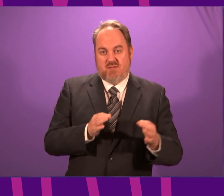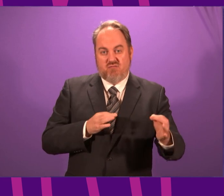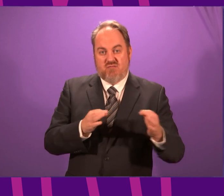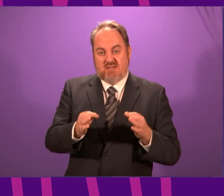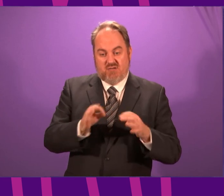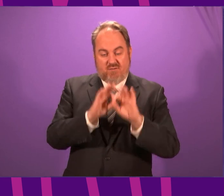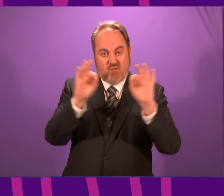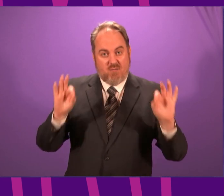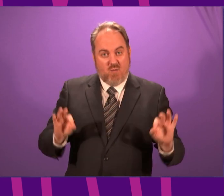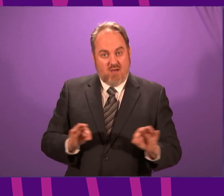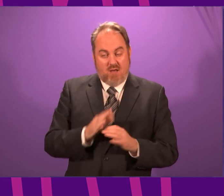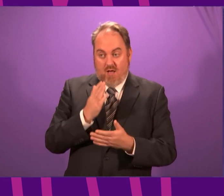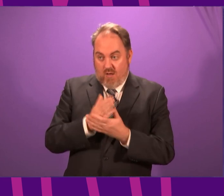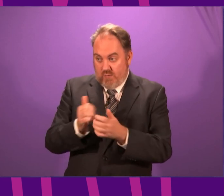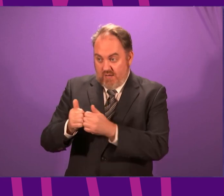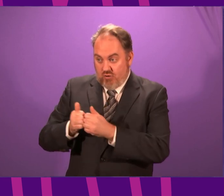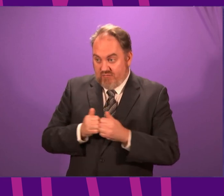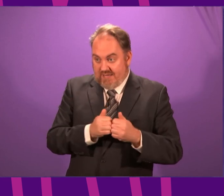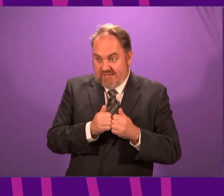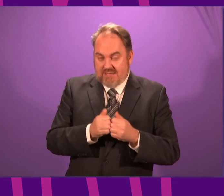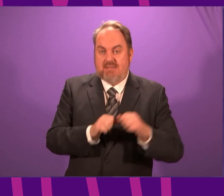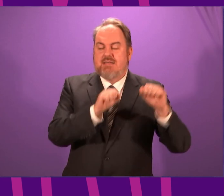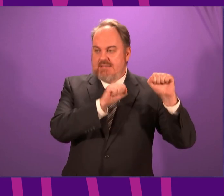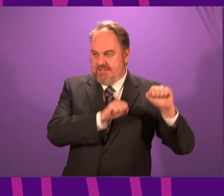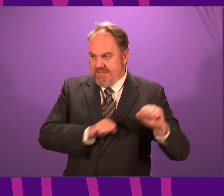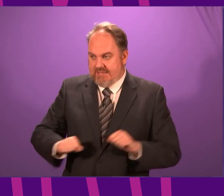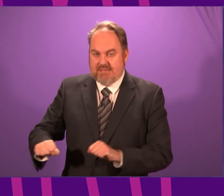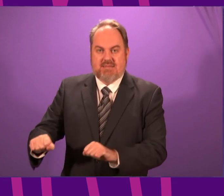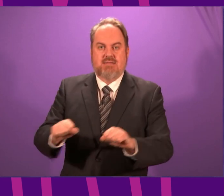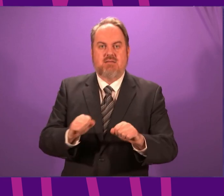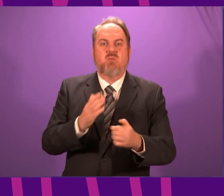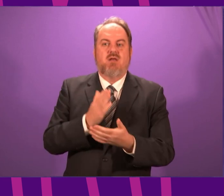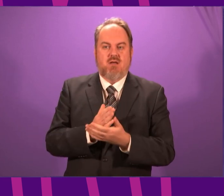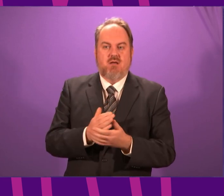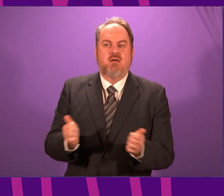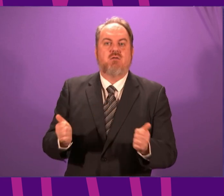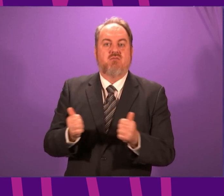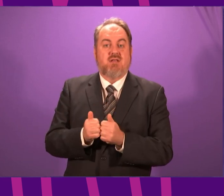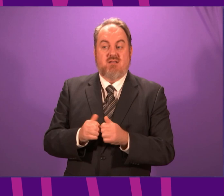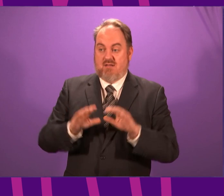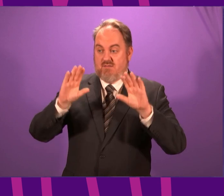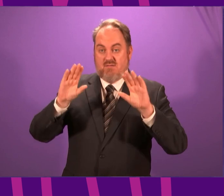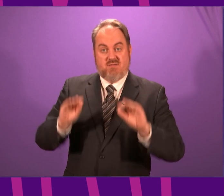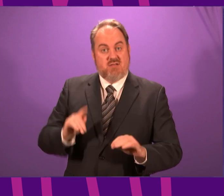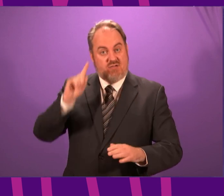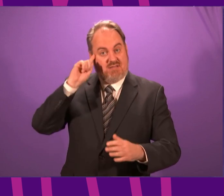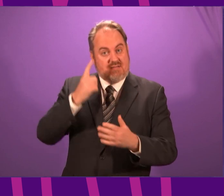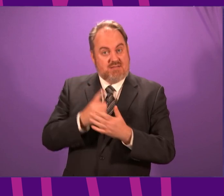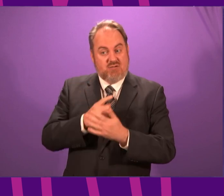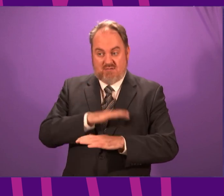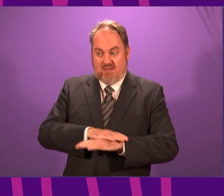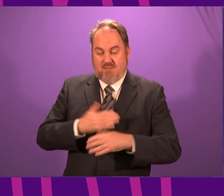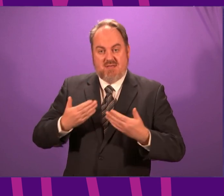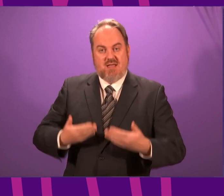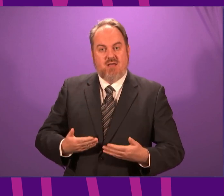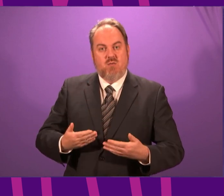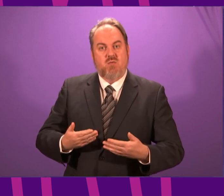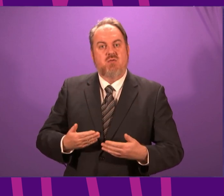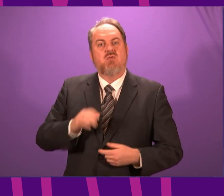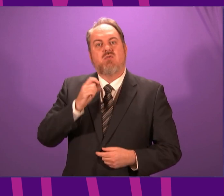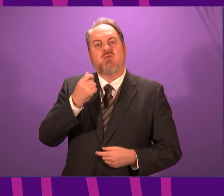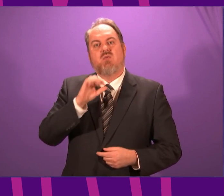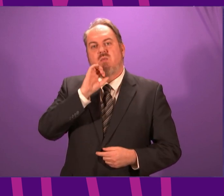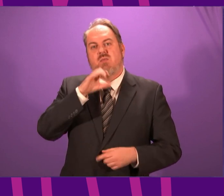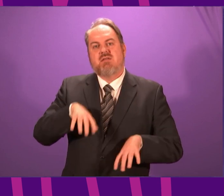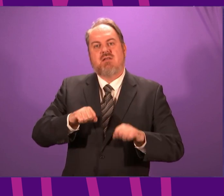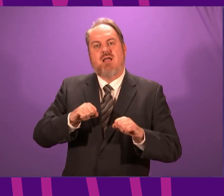agreed. Are we all agreed? Yes. And we are agreed. And that concludes decision time. We're going to move on shortly to